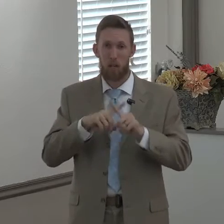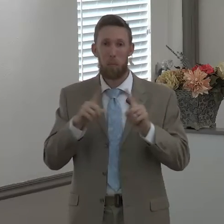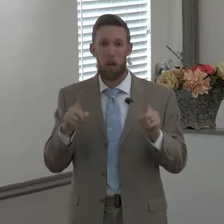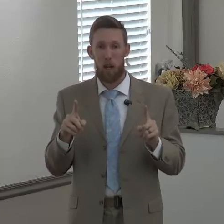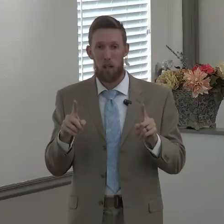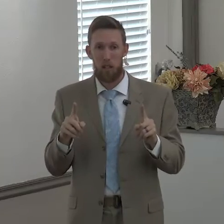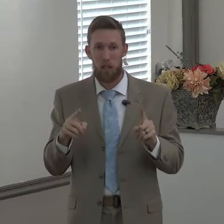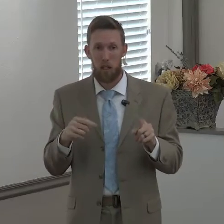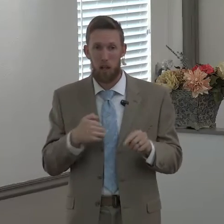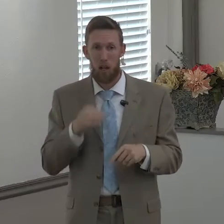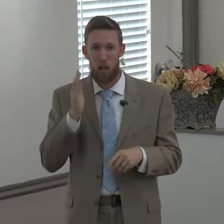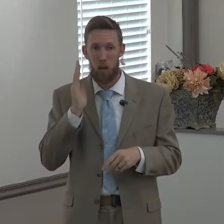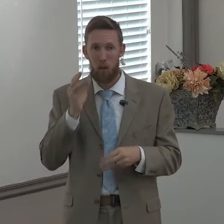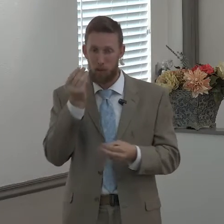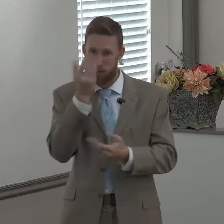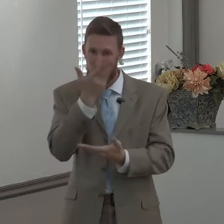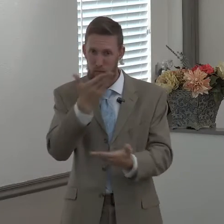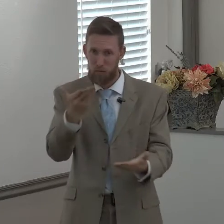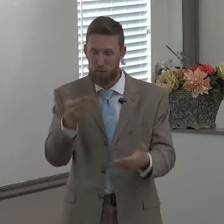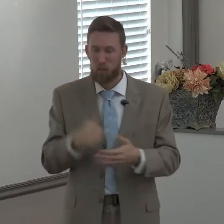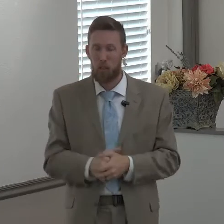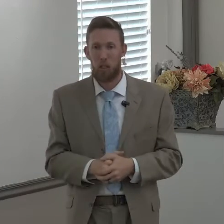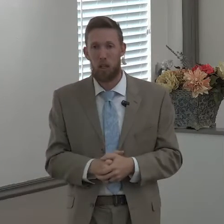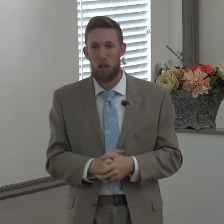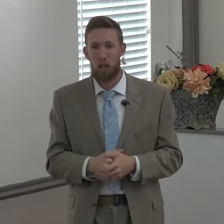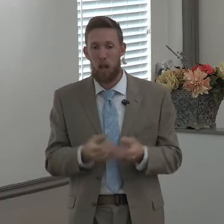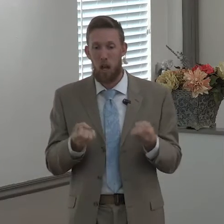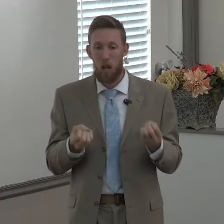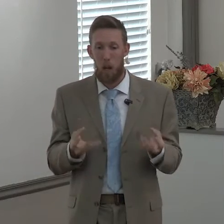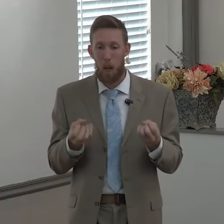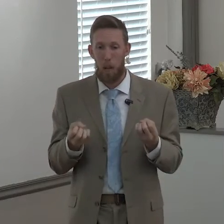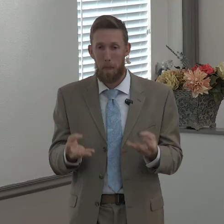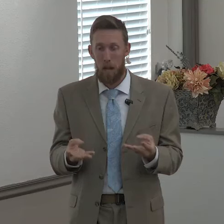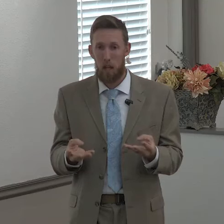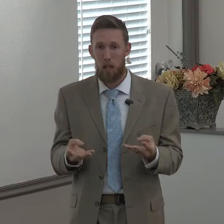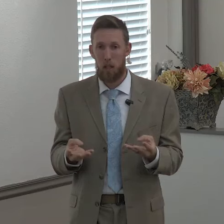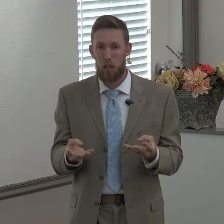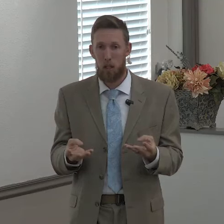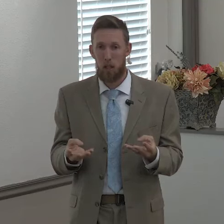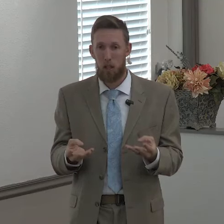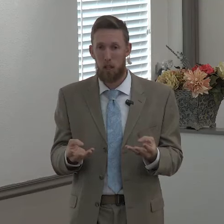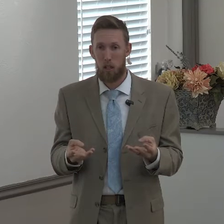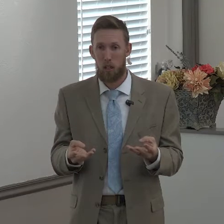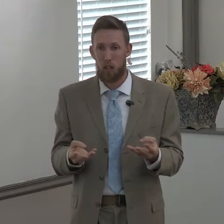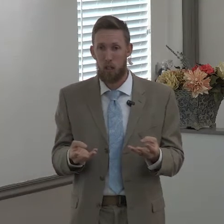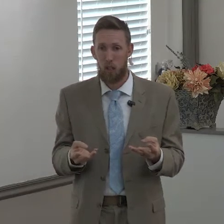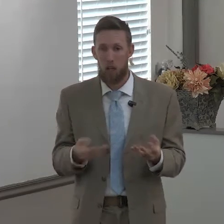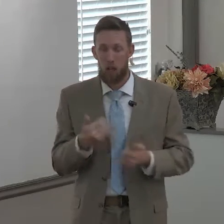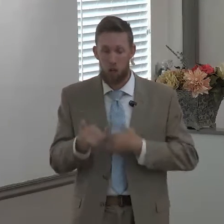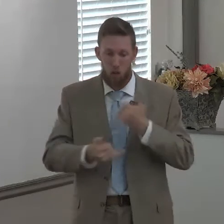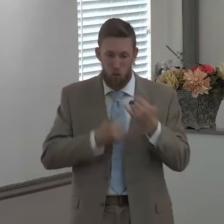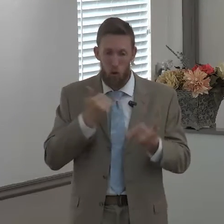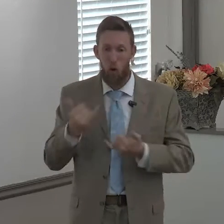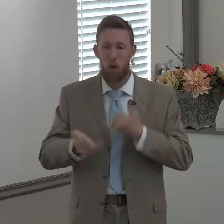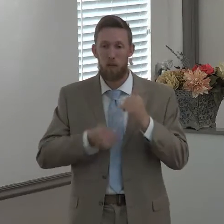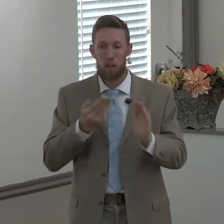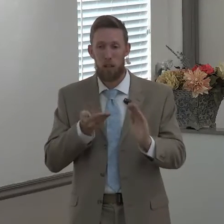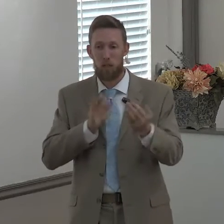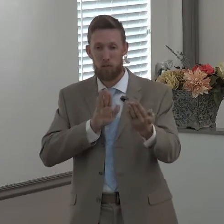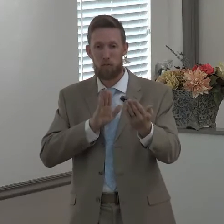I'm telling you, it's not light reading. But may I say to you,